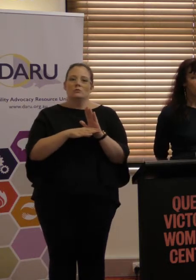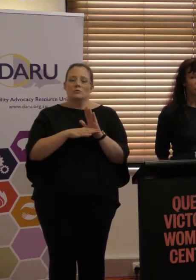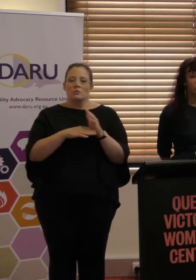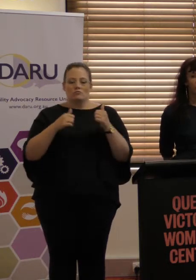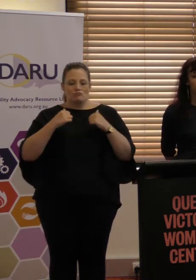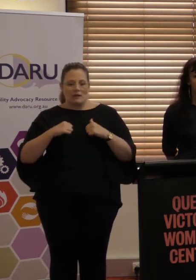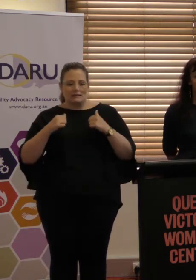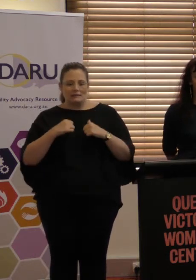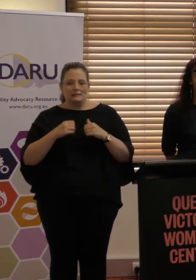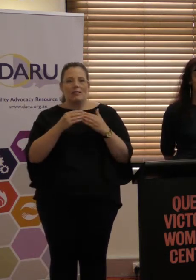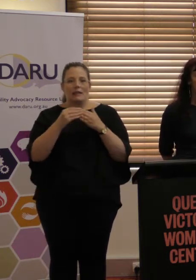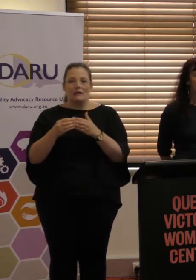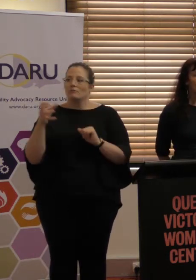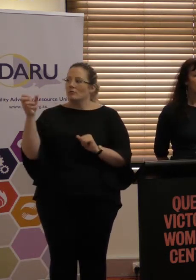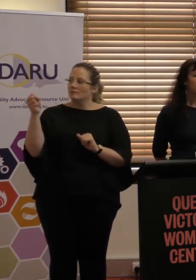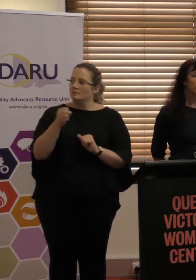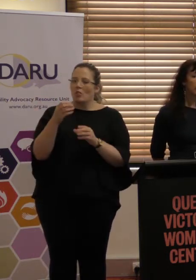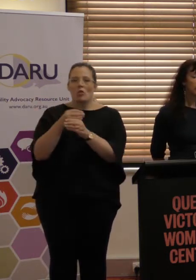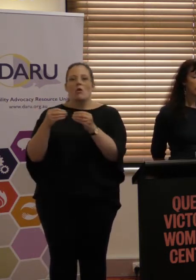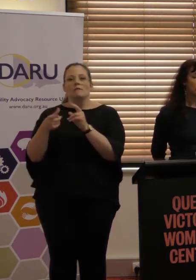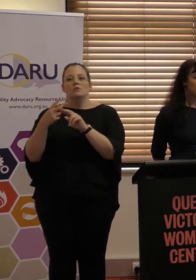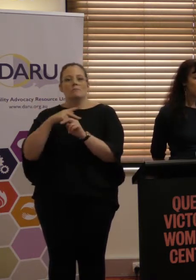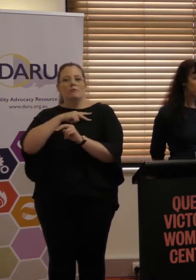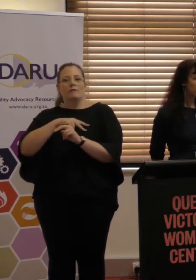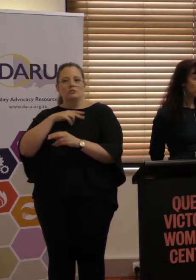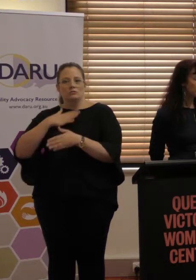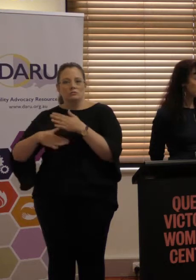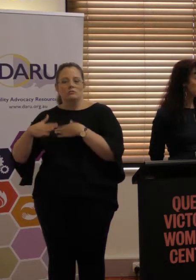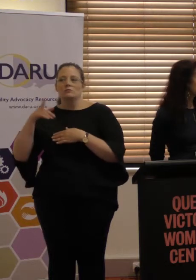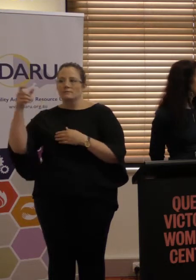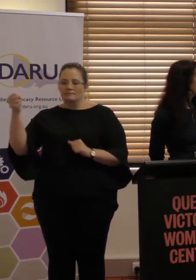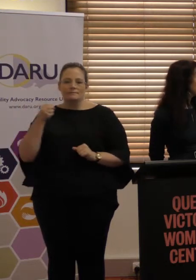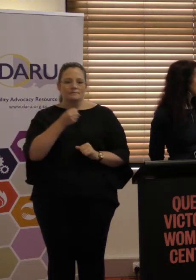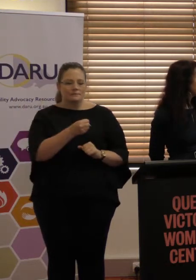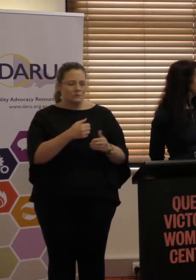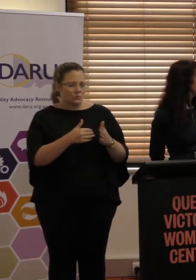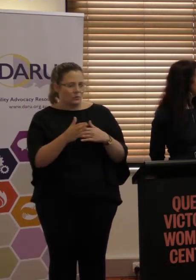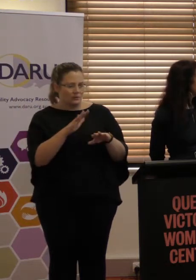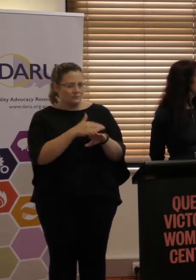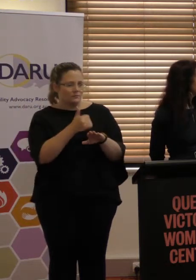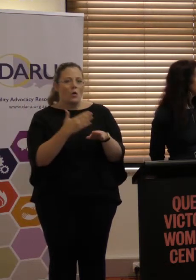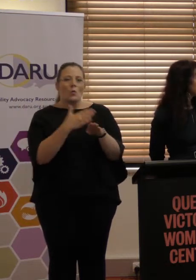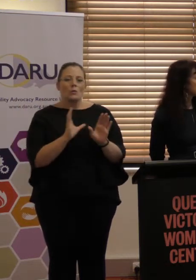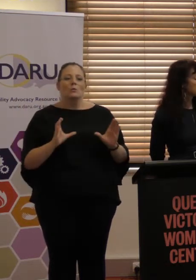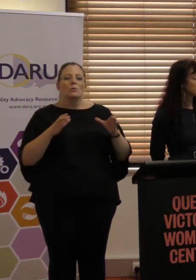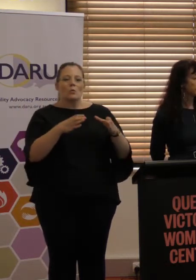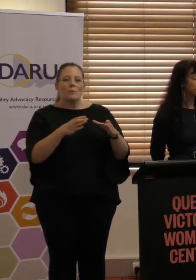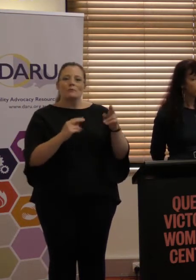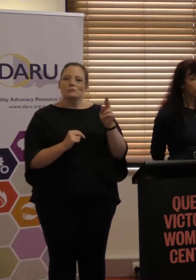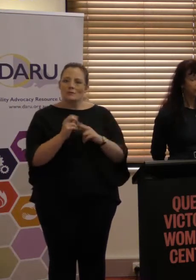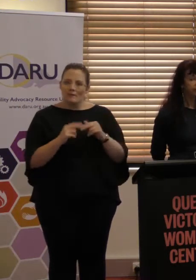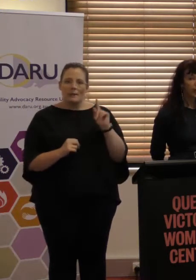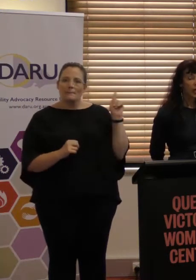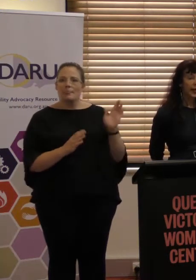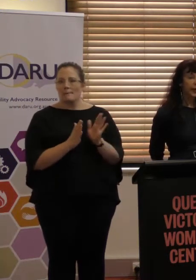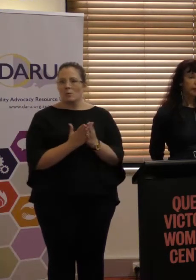Office of Professional Practice, would convene a working group to develop this